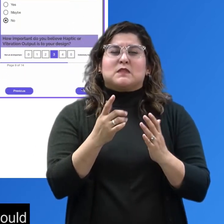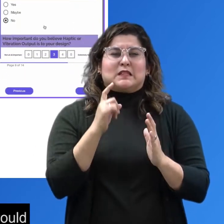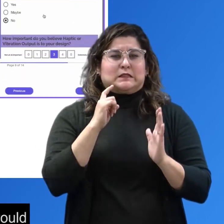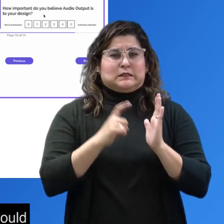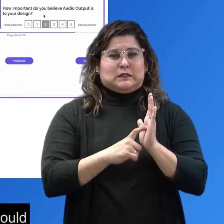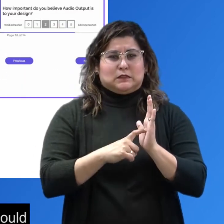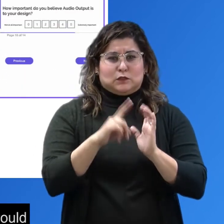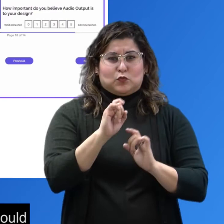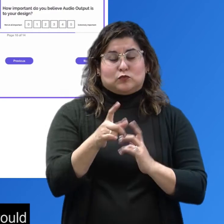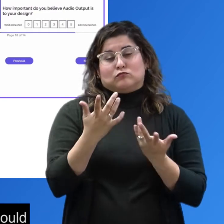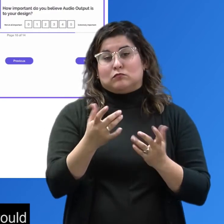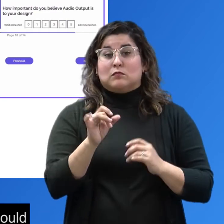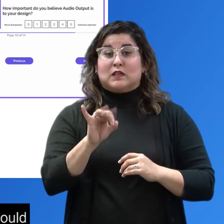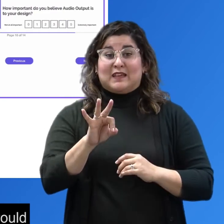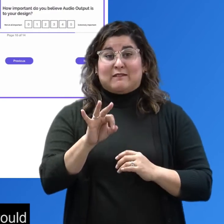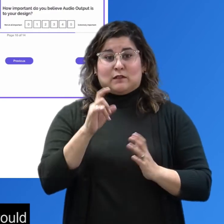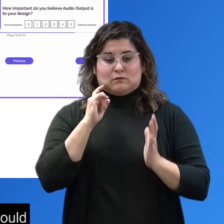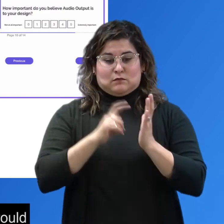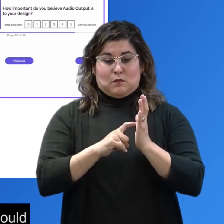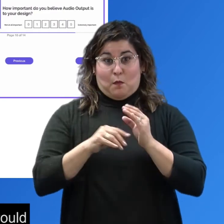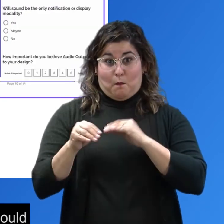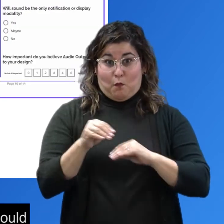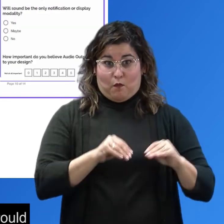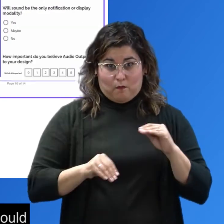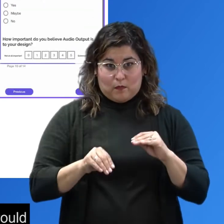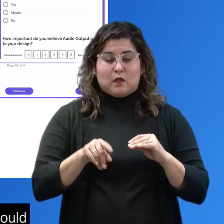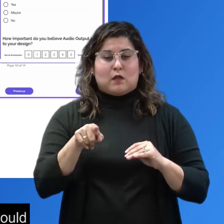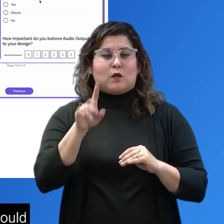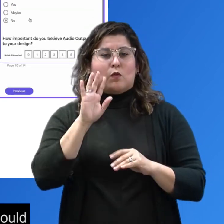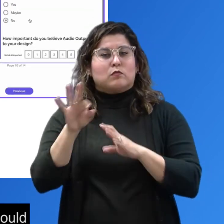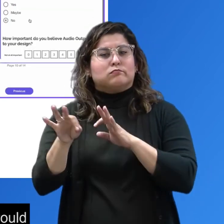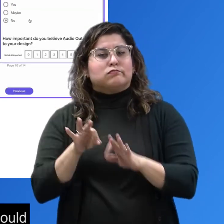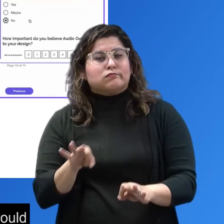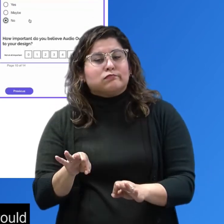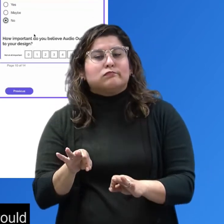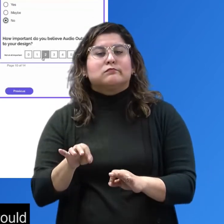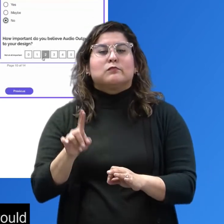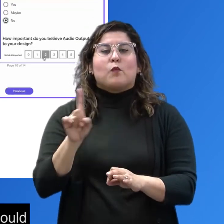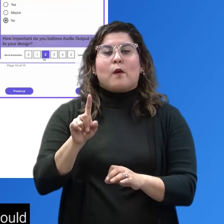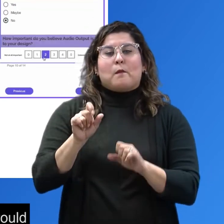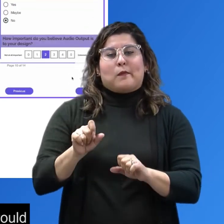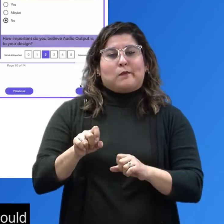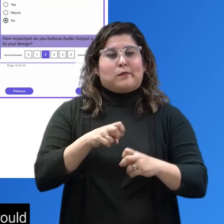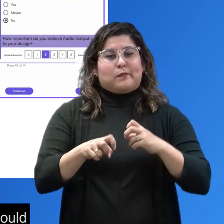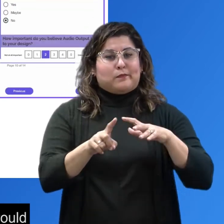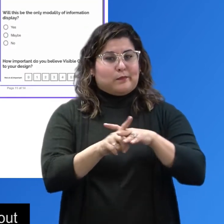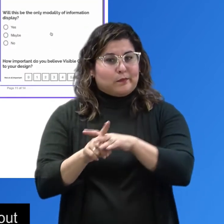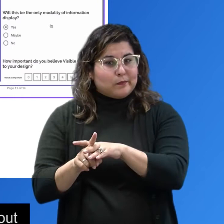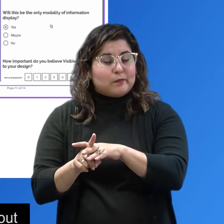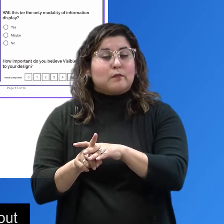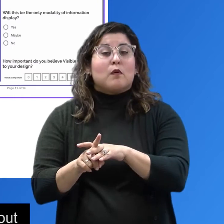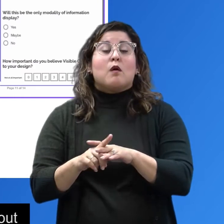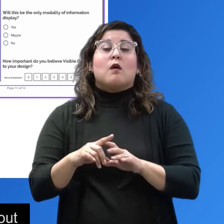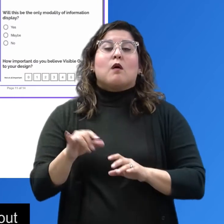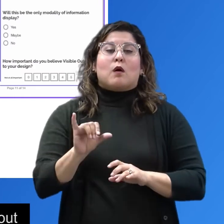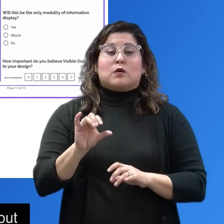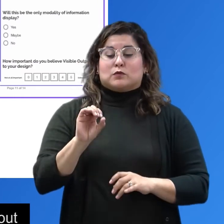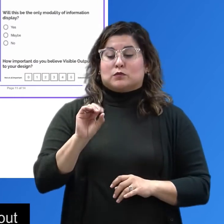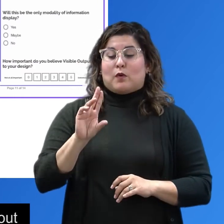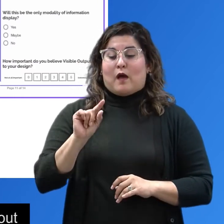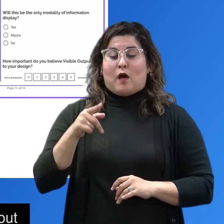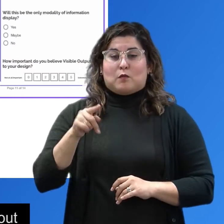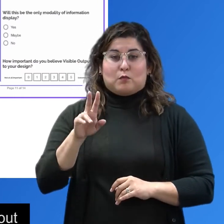sensing questions. So if you're sensing movement, it would explain where that might come into question, and also output.